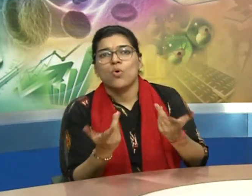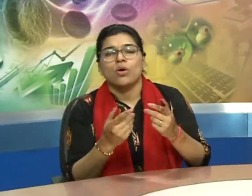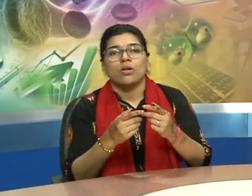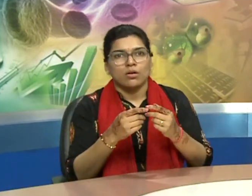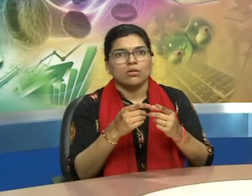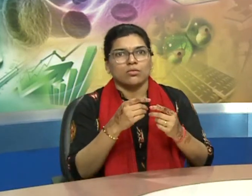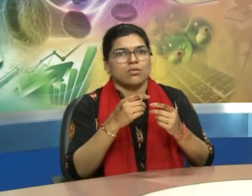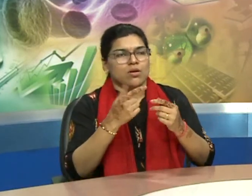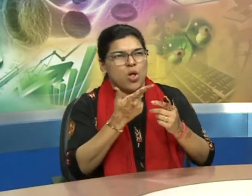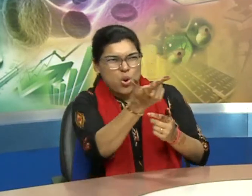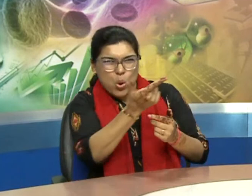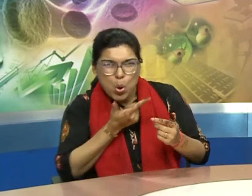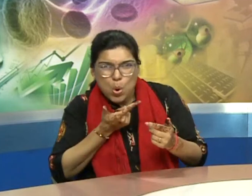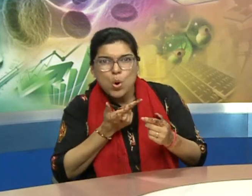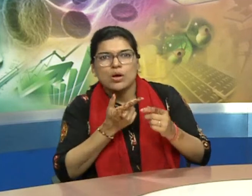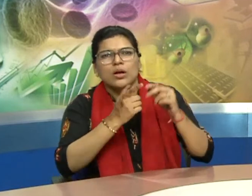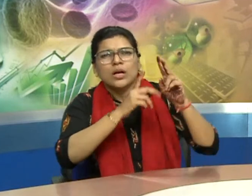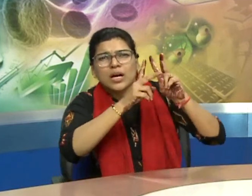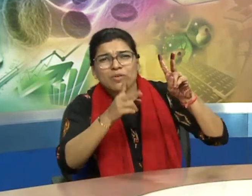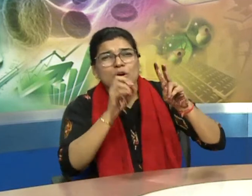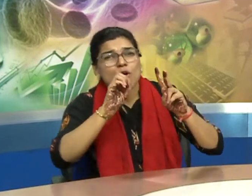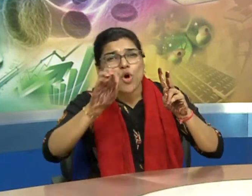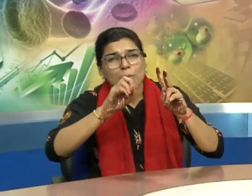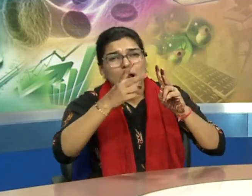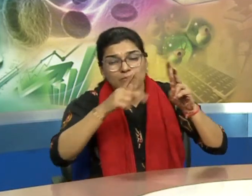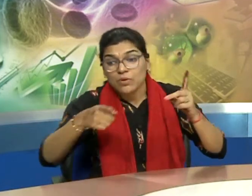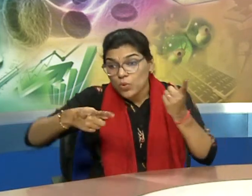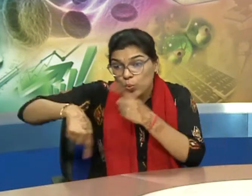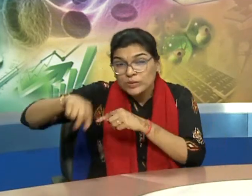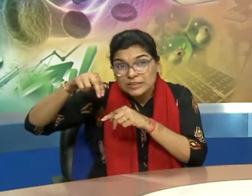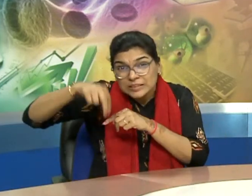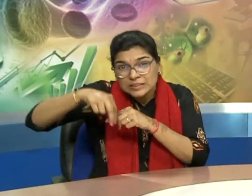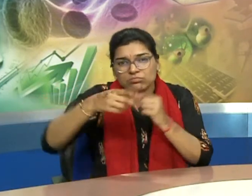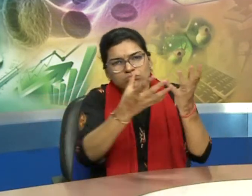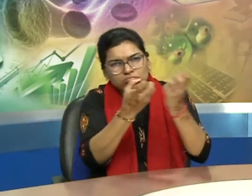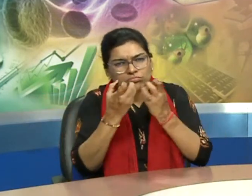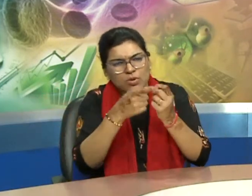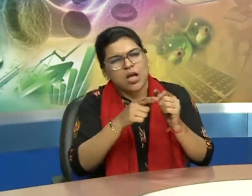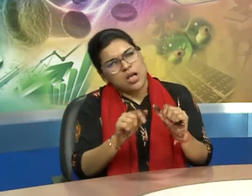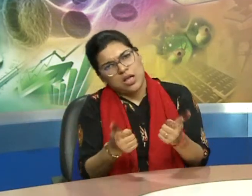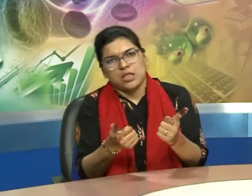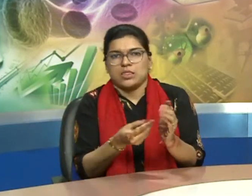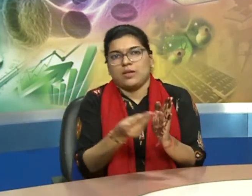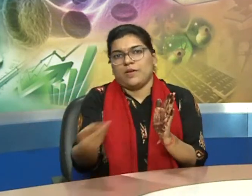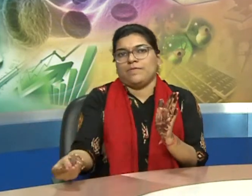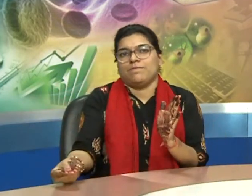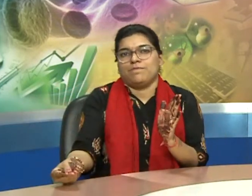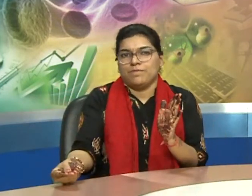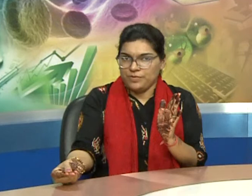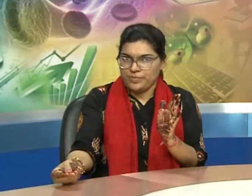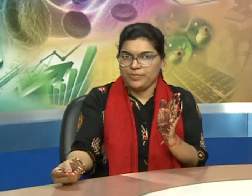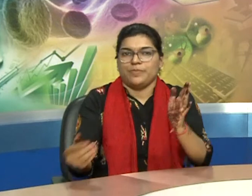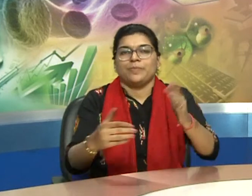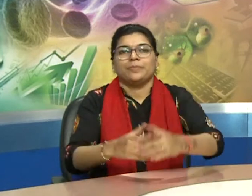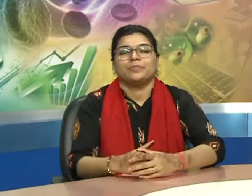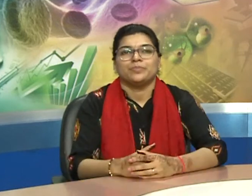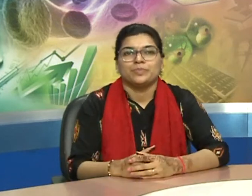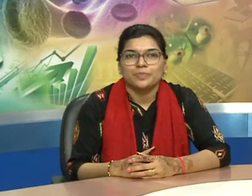store and retrieve the current information which is required by the user.